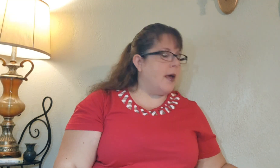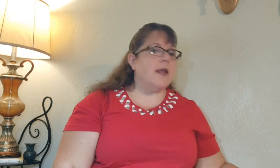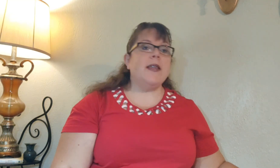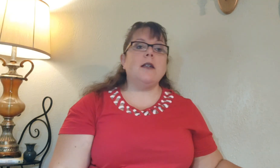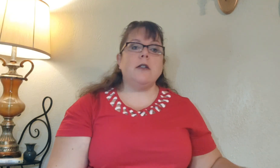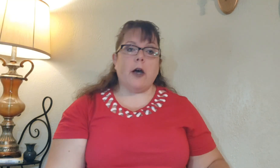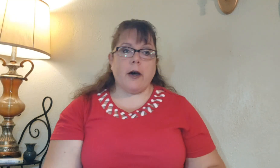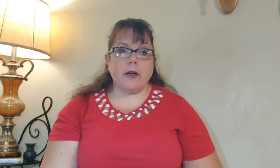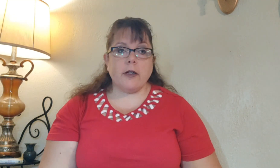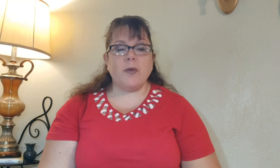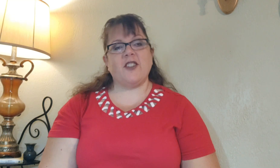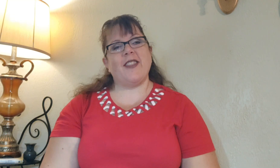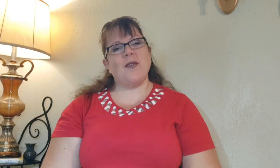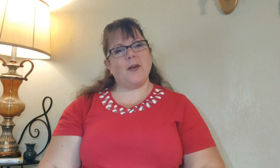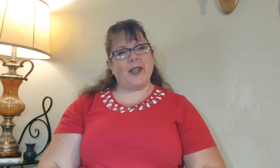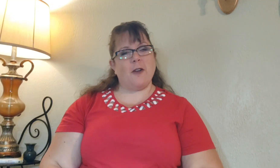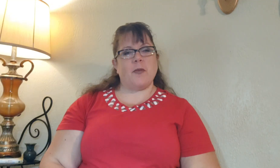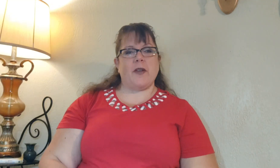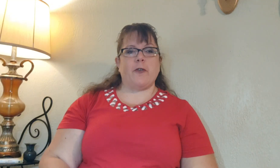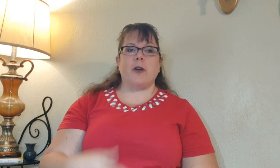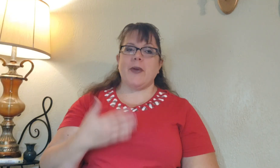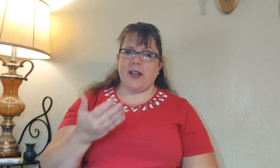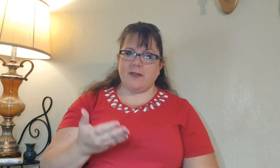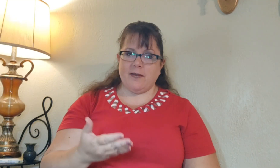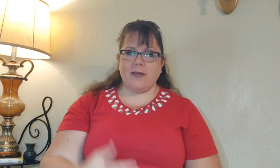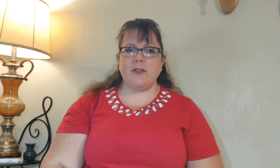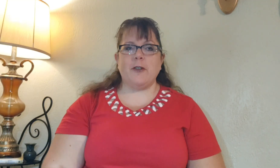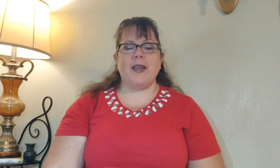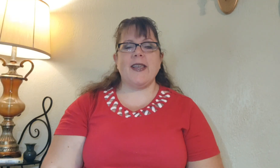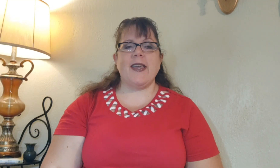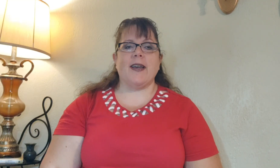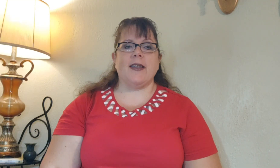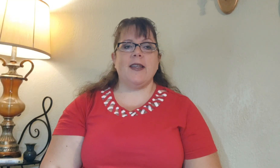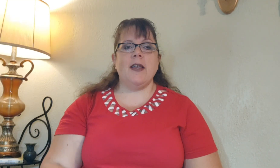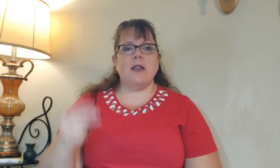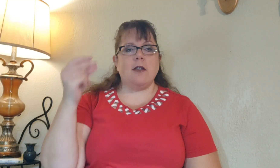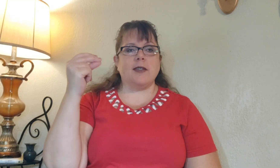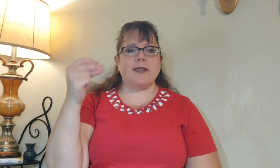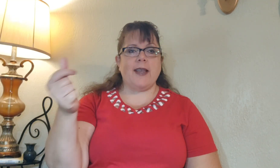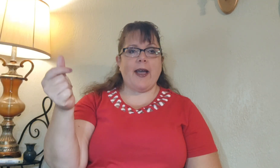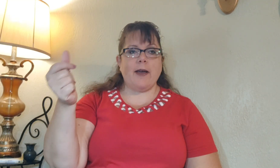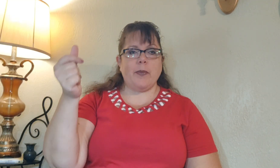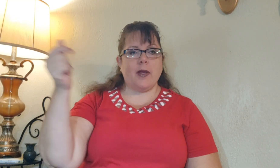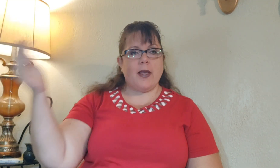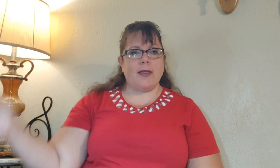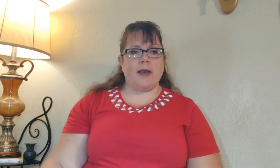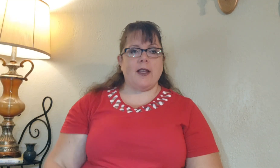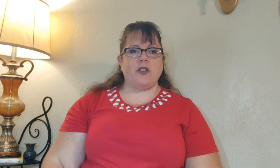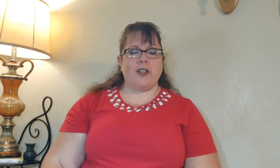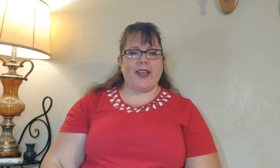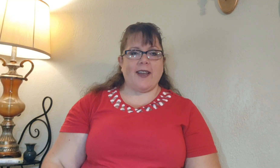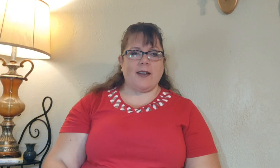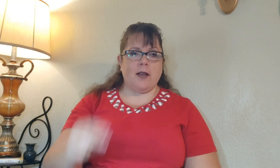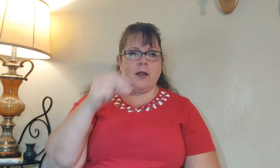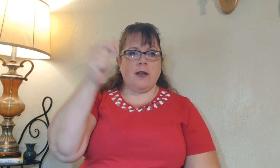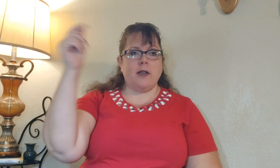And then dog, which I think we went over before, but I'll do it again. You snap and then hit your leg.